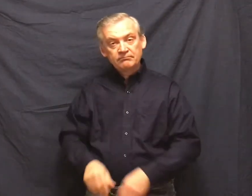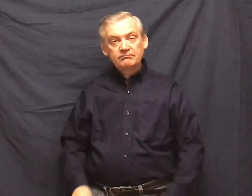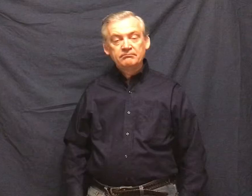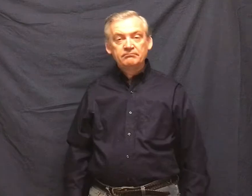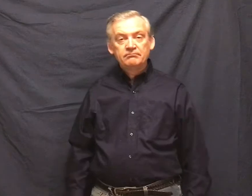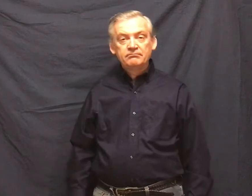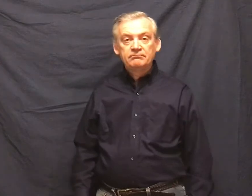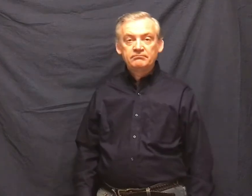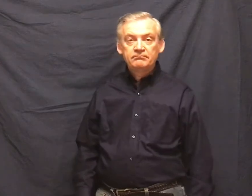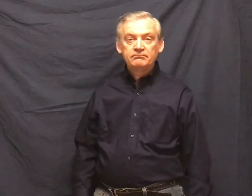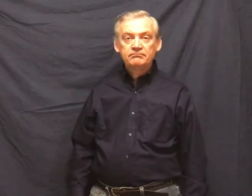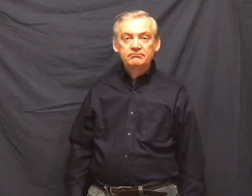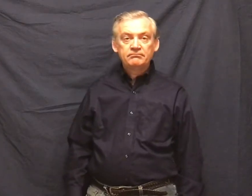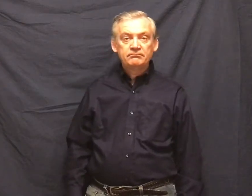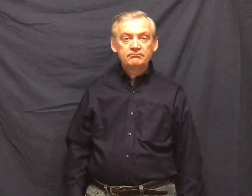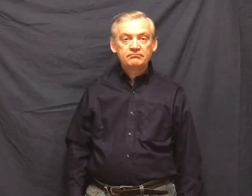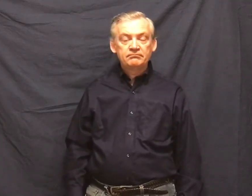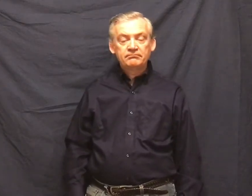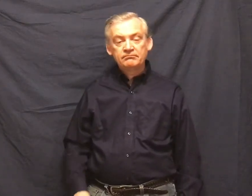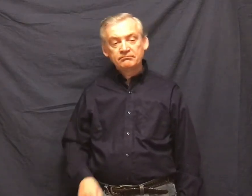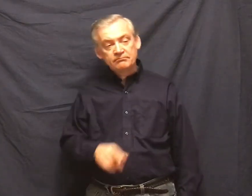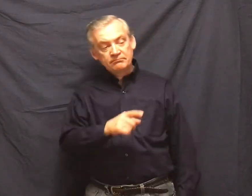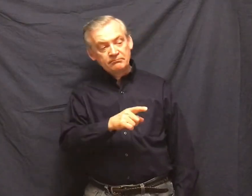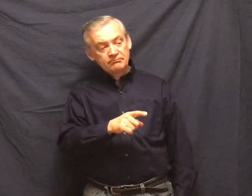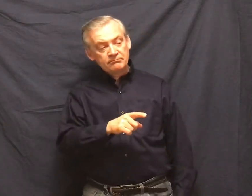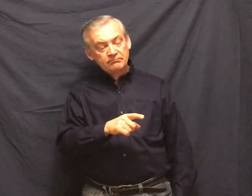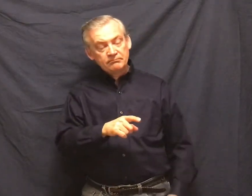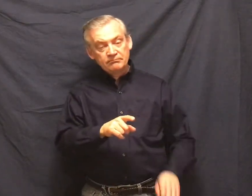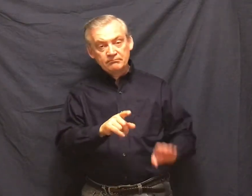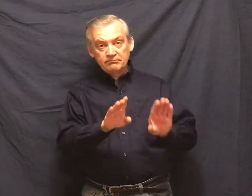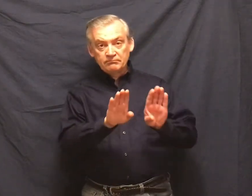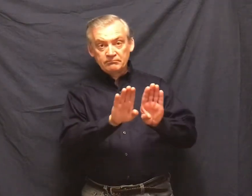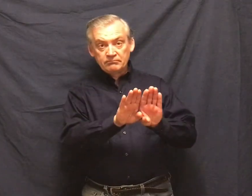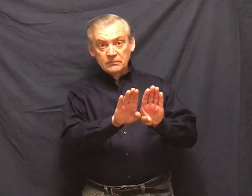Through the open door that led into the barn came the sound of moving horses.